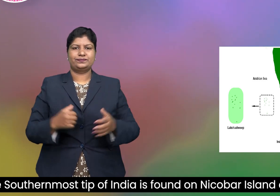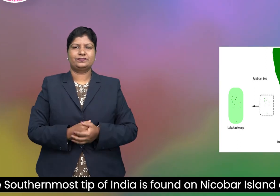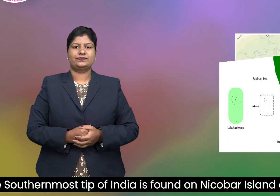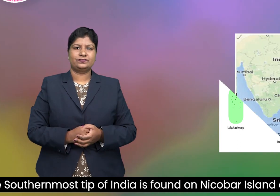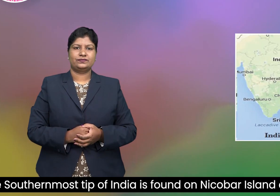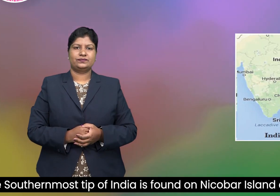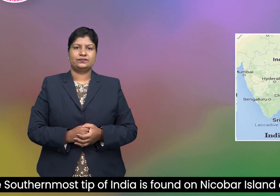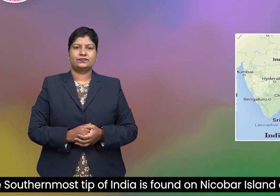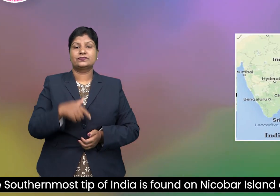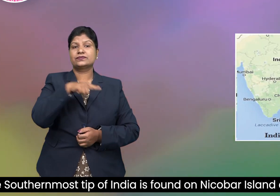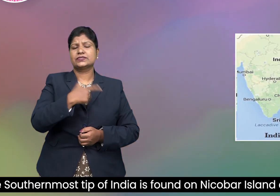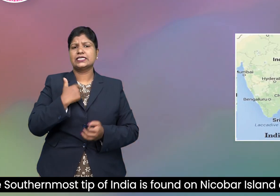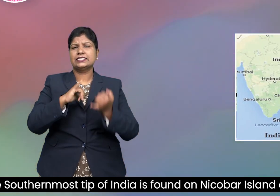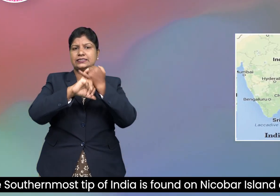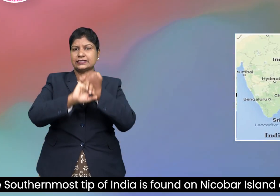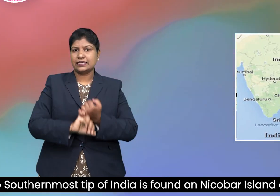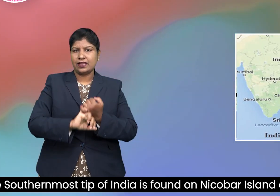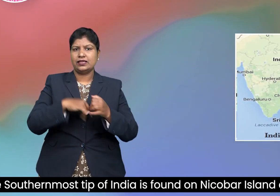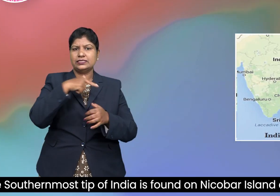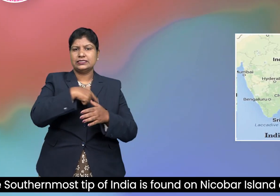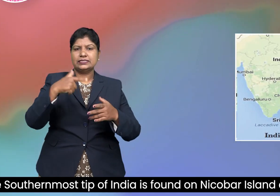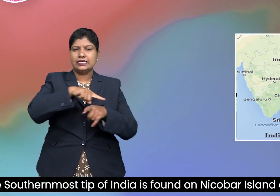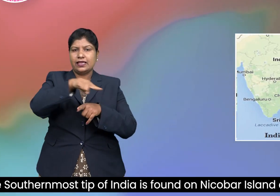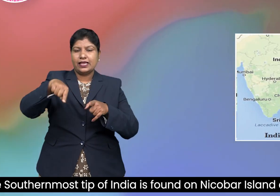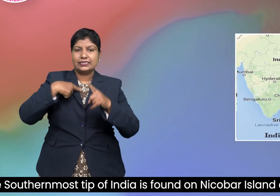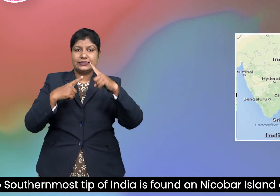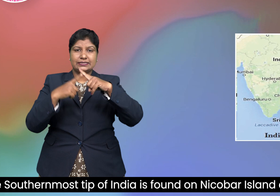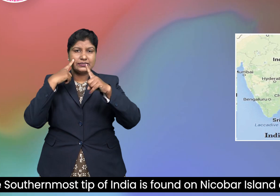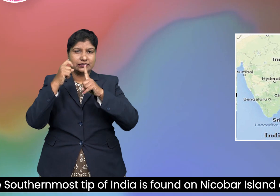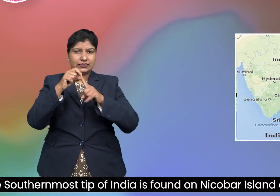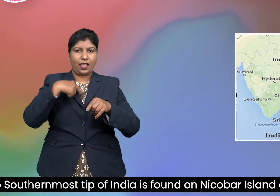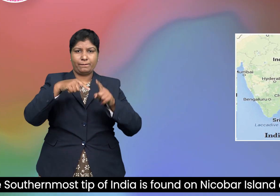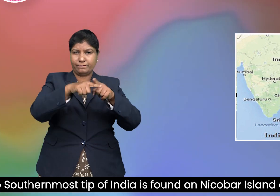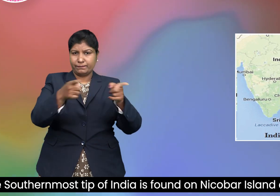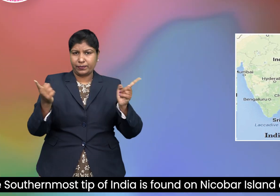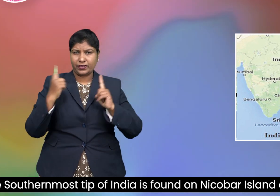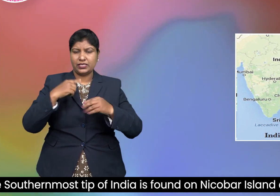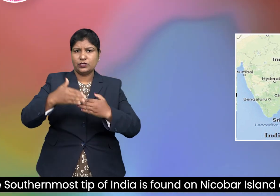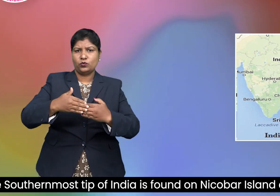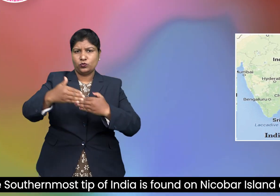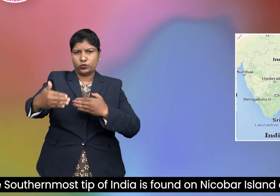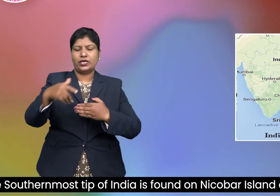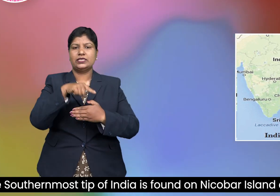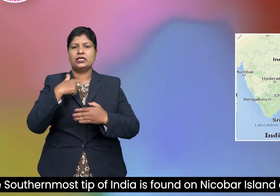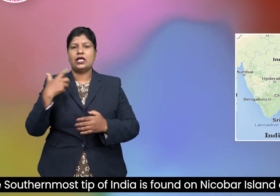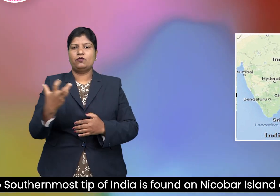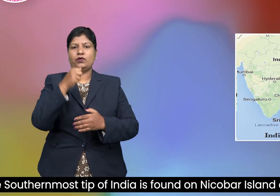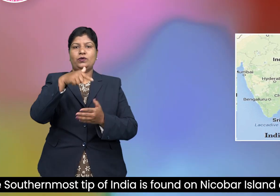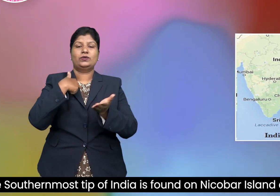the southernmost tip of India is found on Nicobar Island